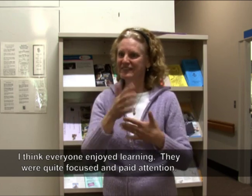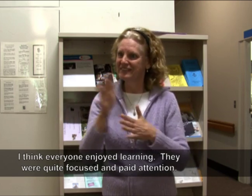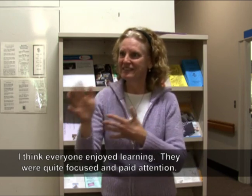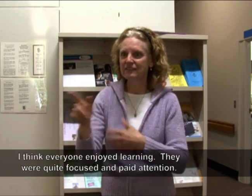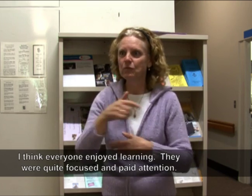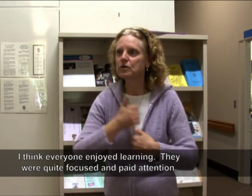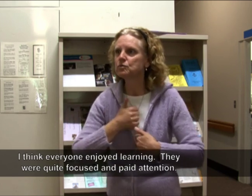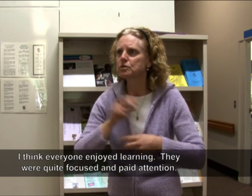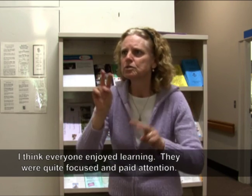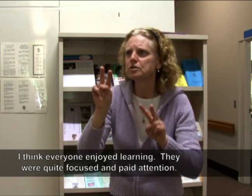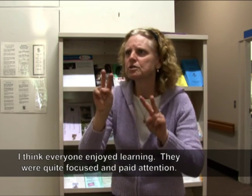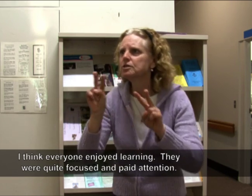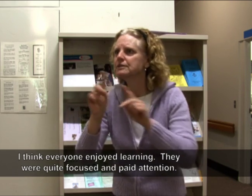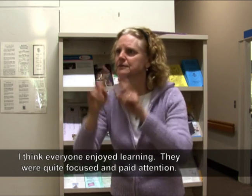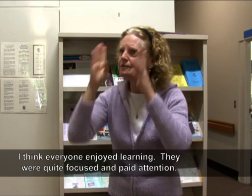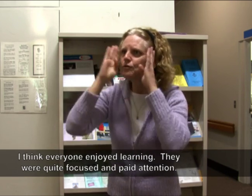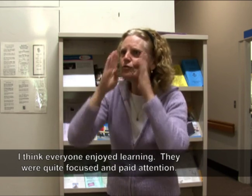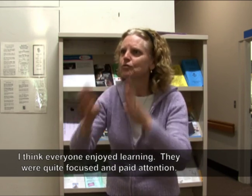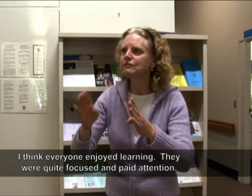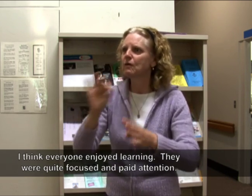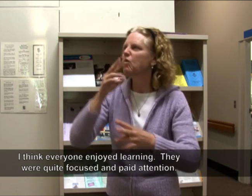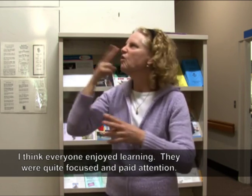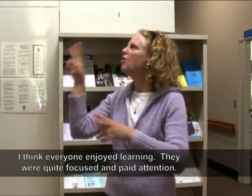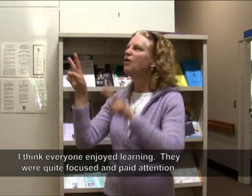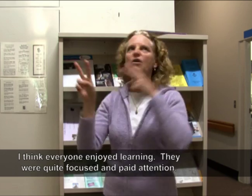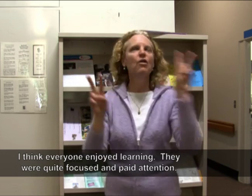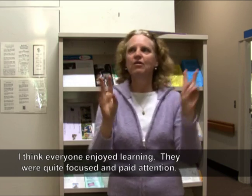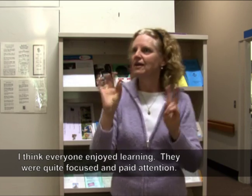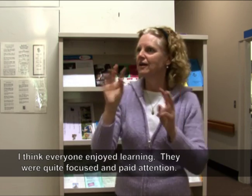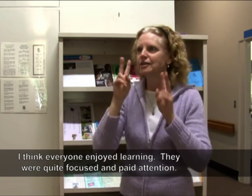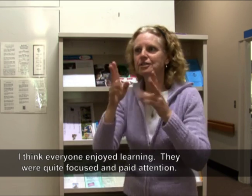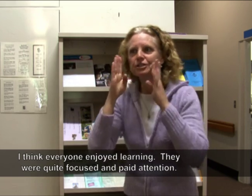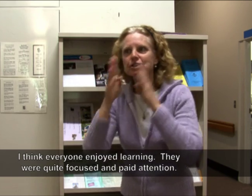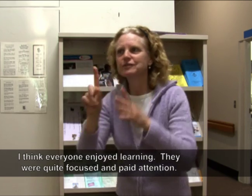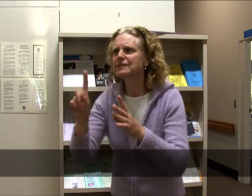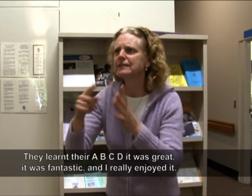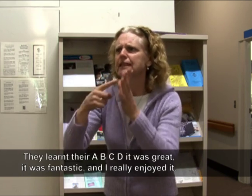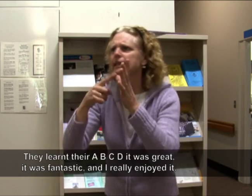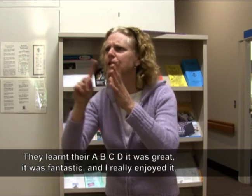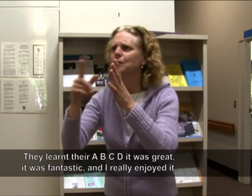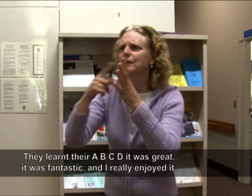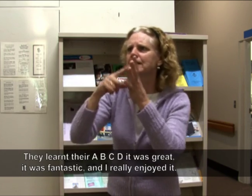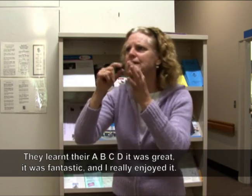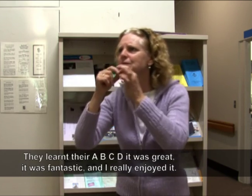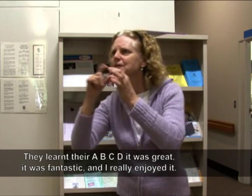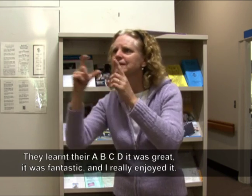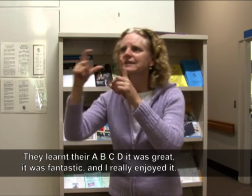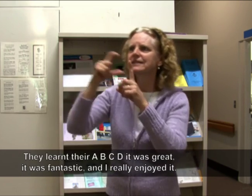class was quiet and calm. I think everyone enjoyed learning. They were quite focused and they paid attention. They learnt